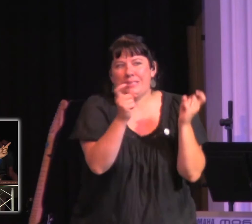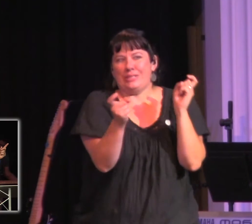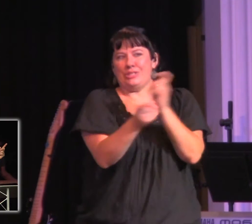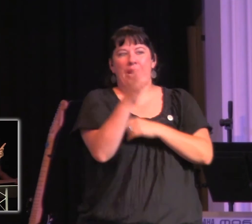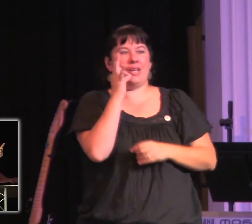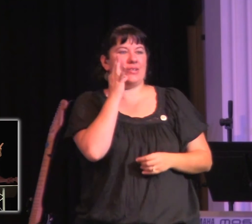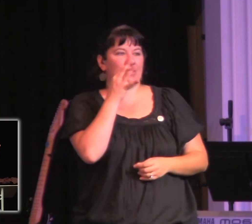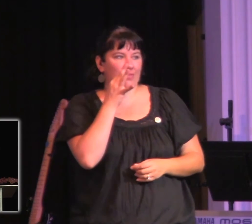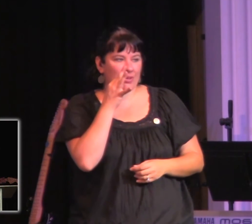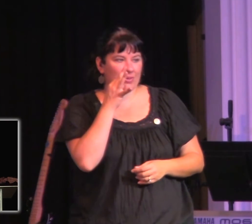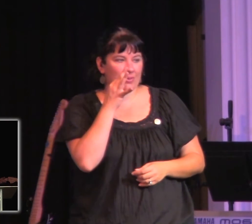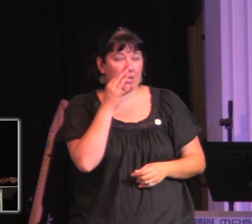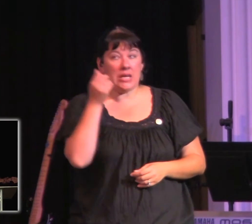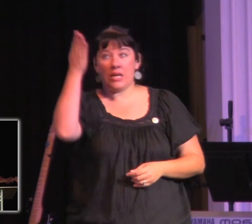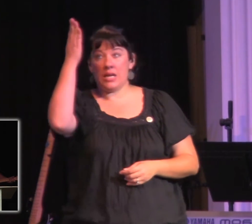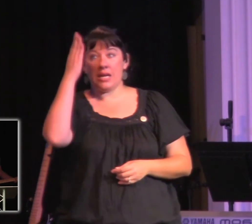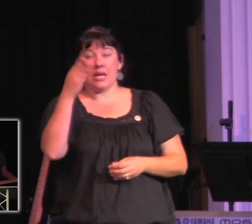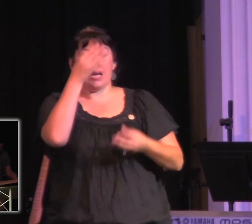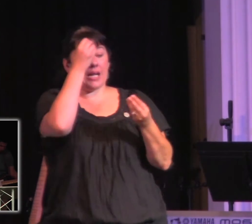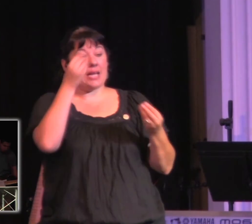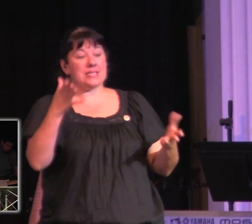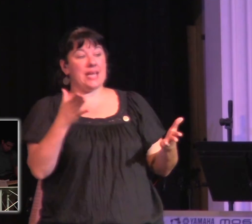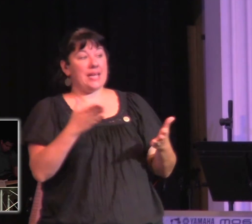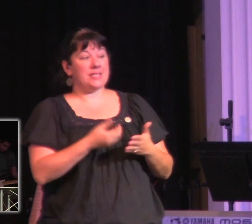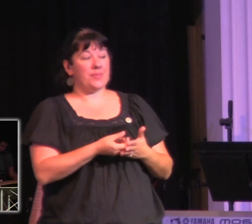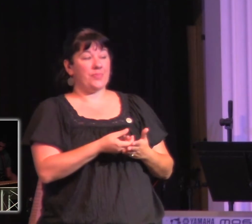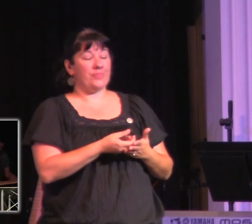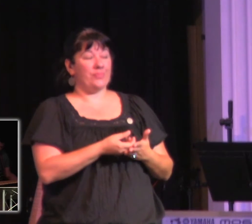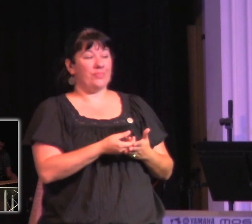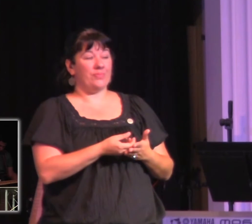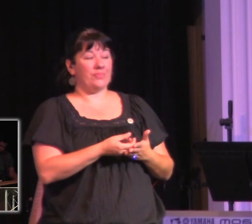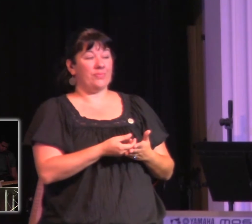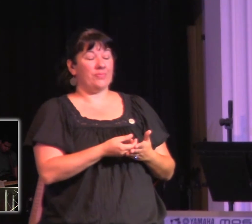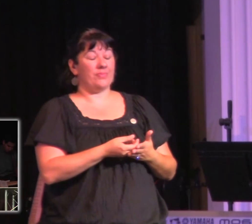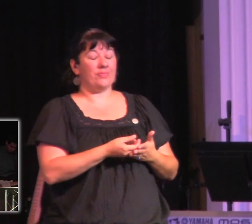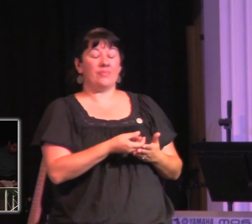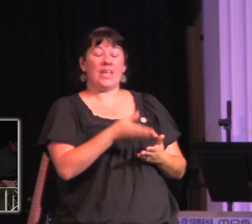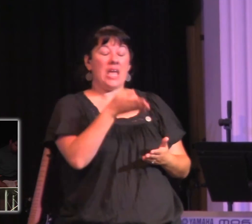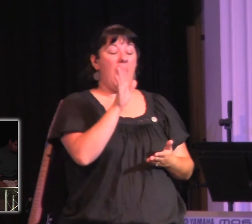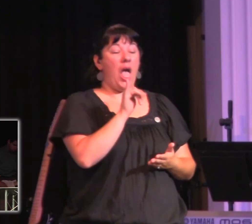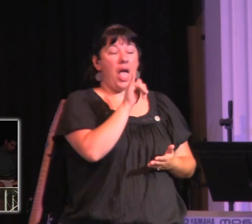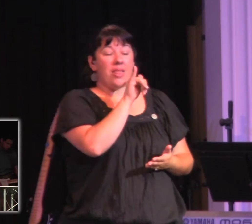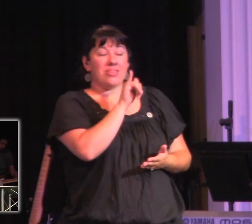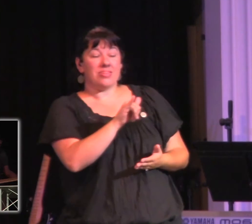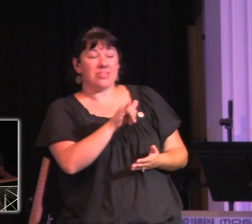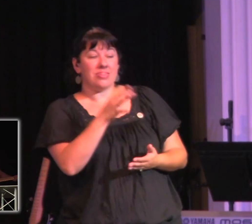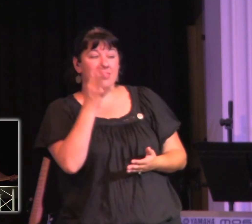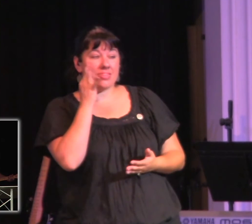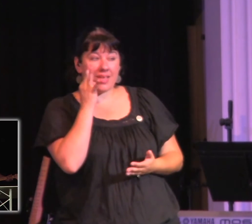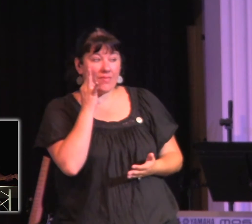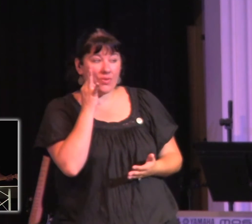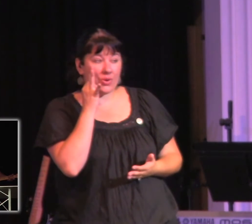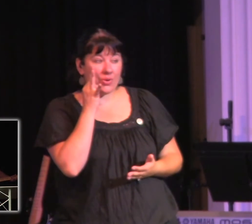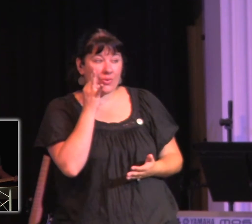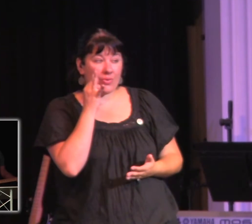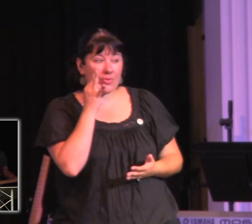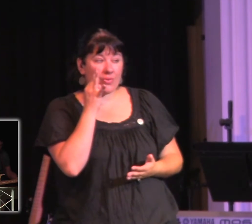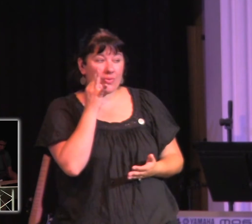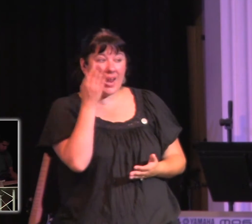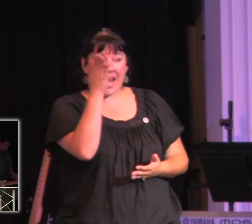the fruit until you allow me to cut the root. Until you allow me to get to the root of the